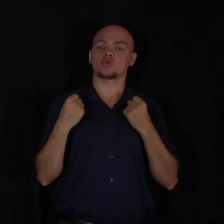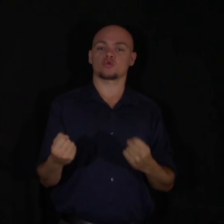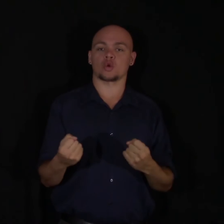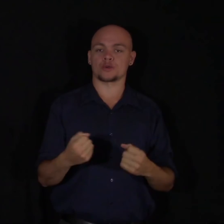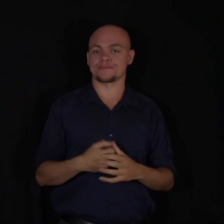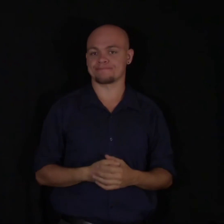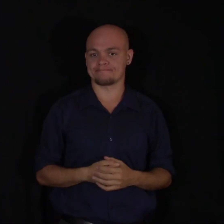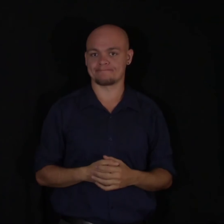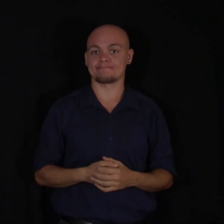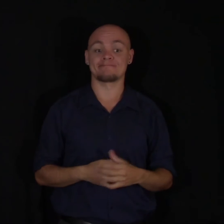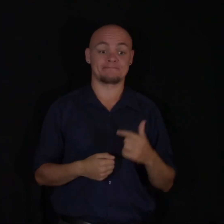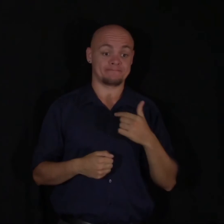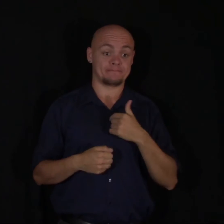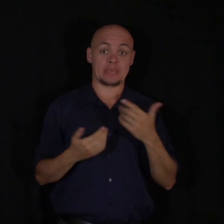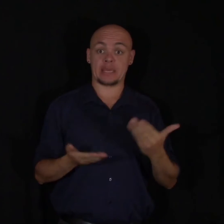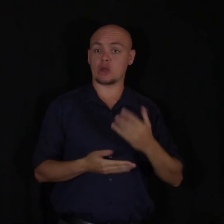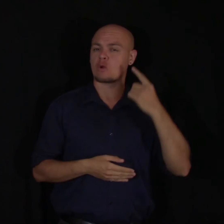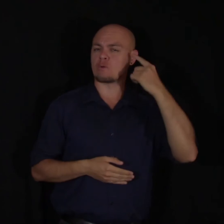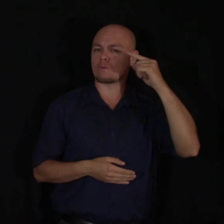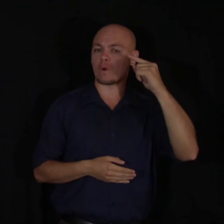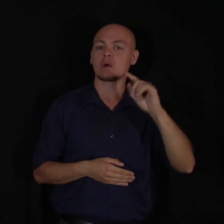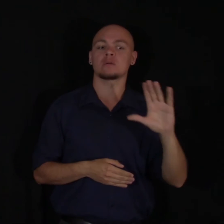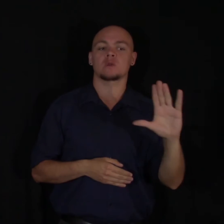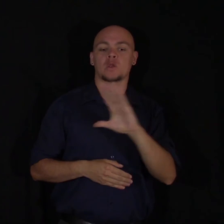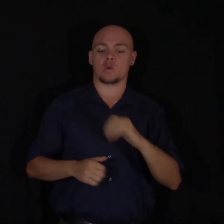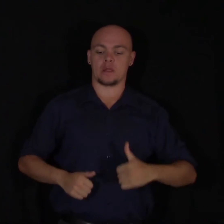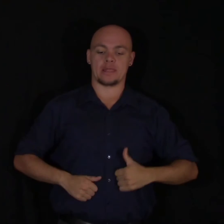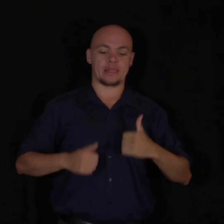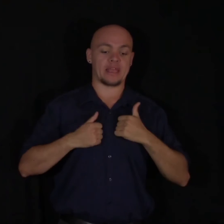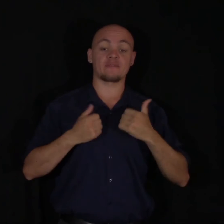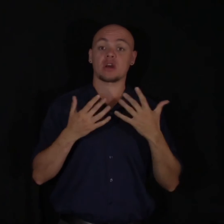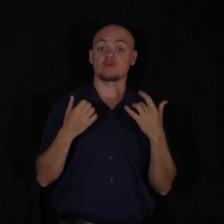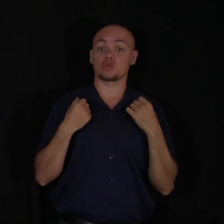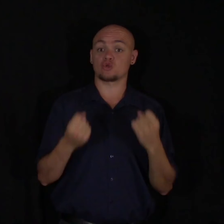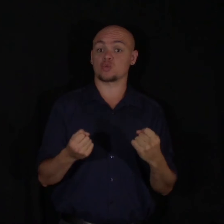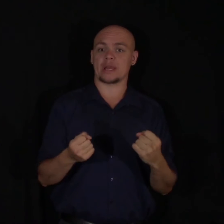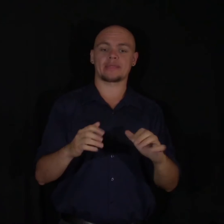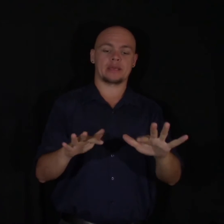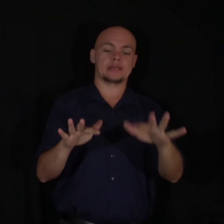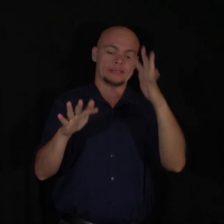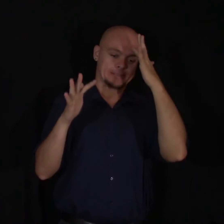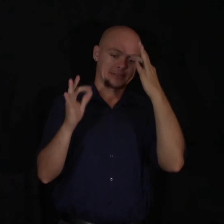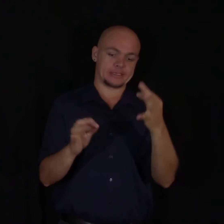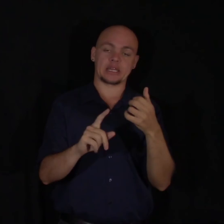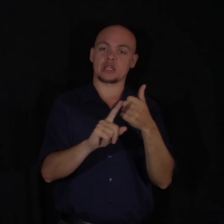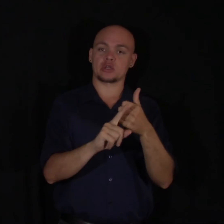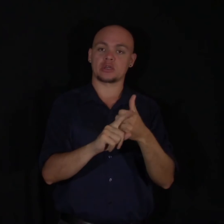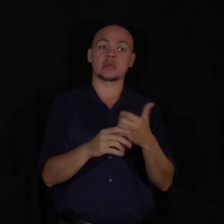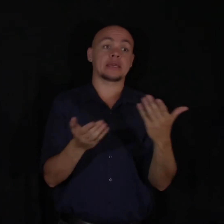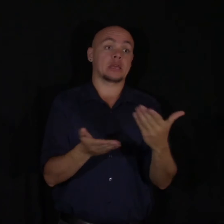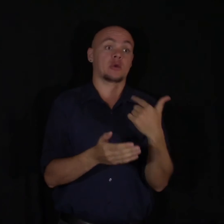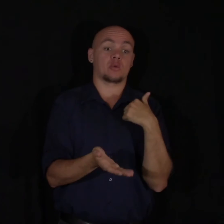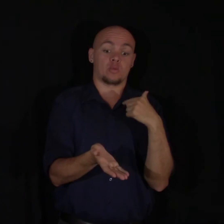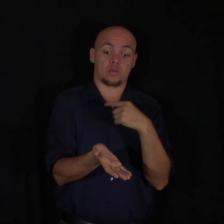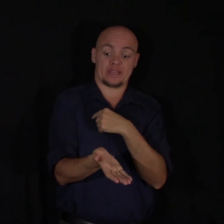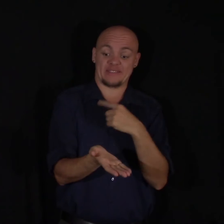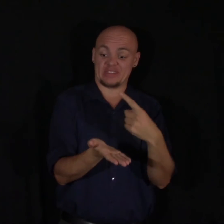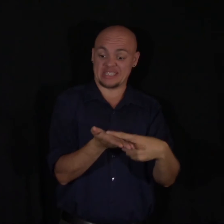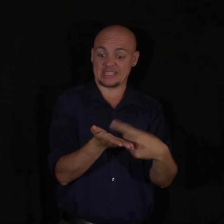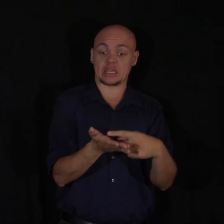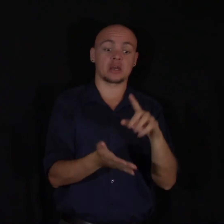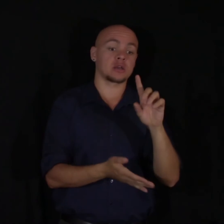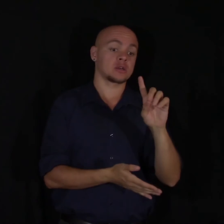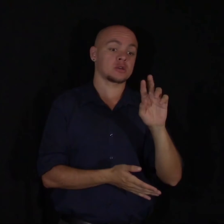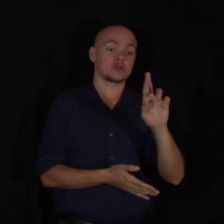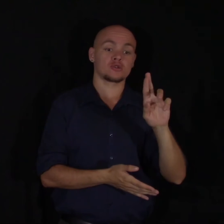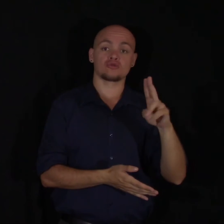am here to help you choose a life of strength. But I'm going to tell you, we've talked about drugs here. You know what the